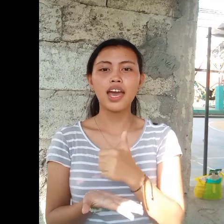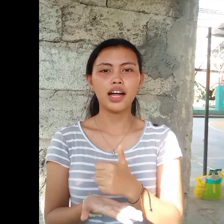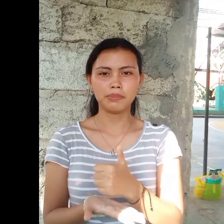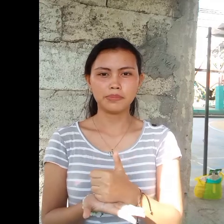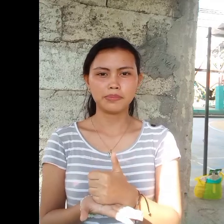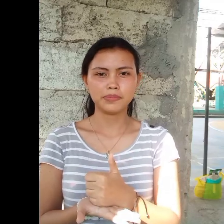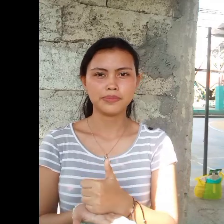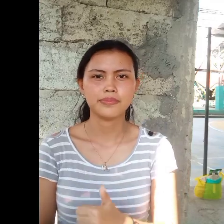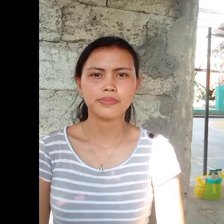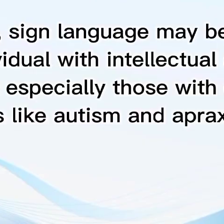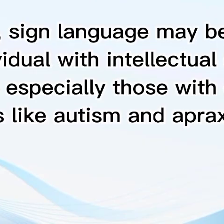Help.